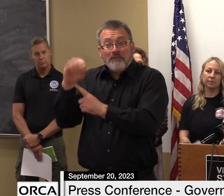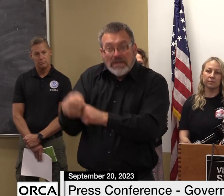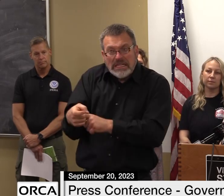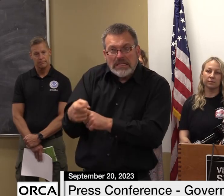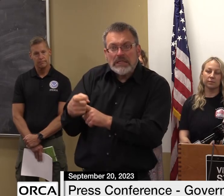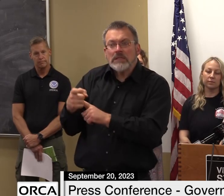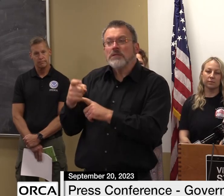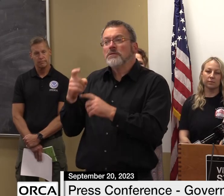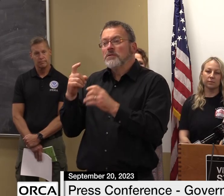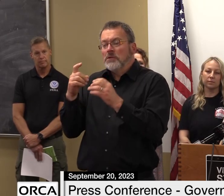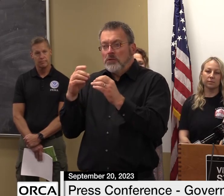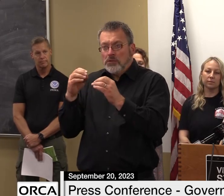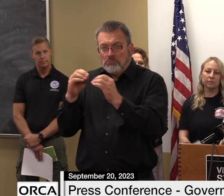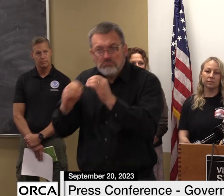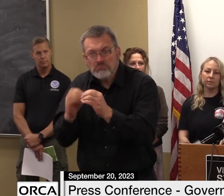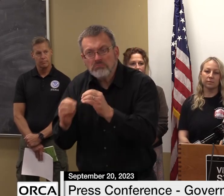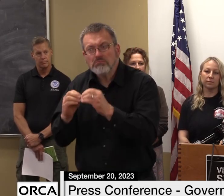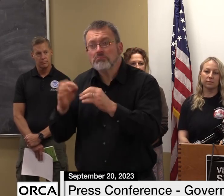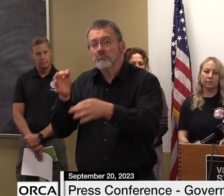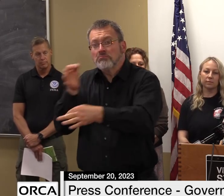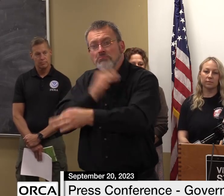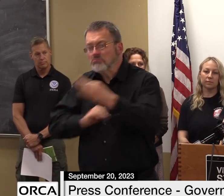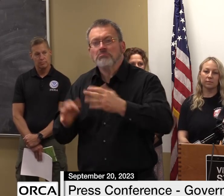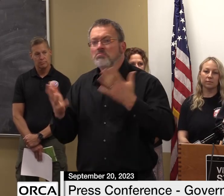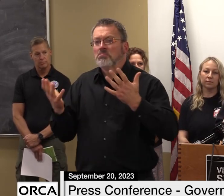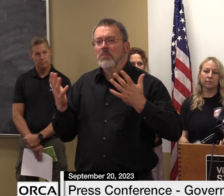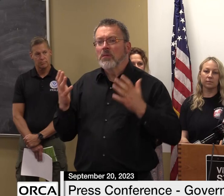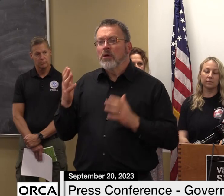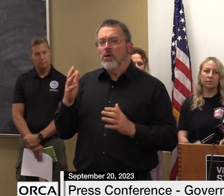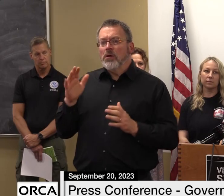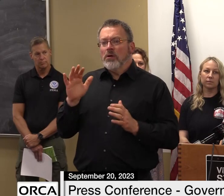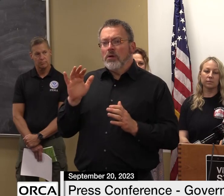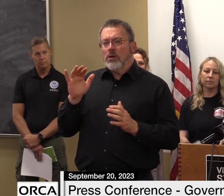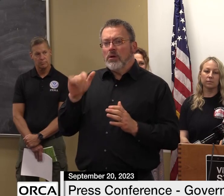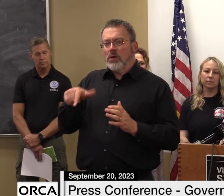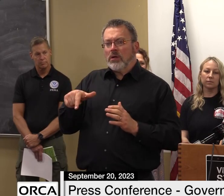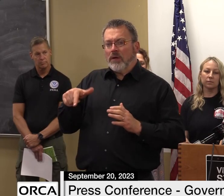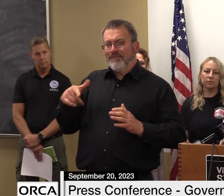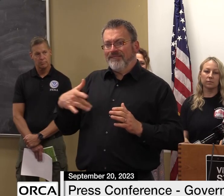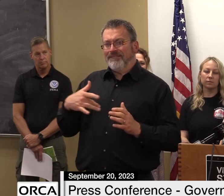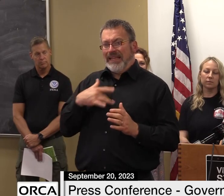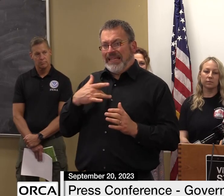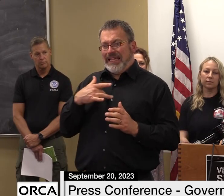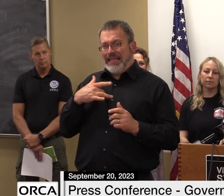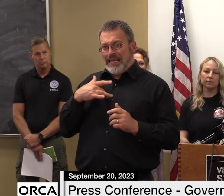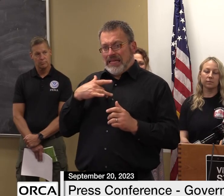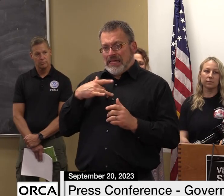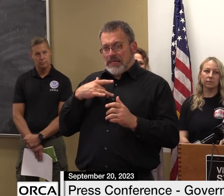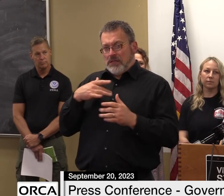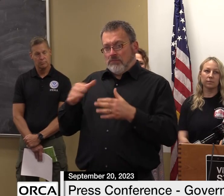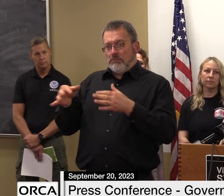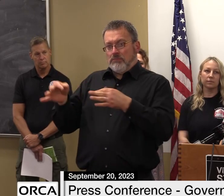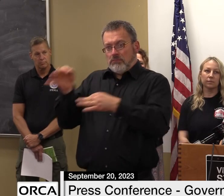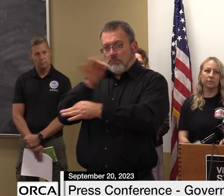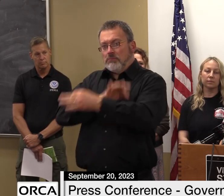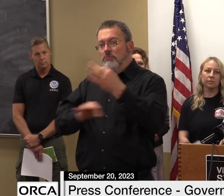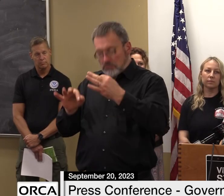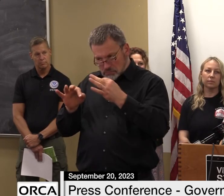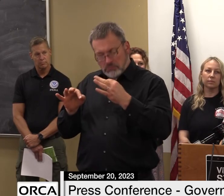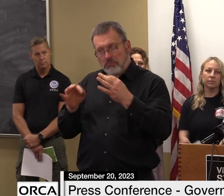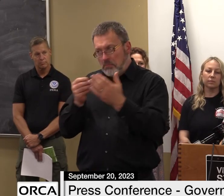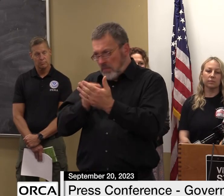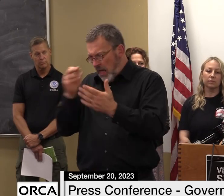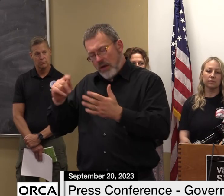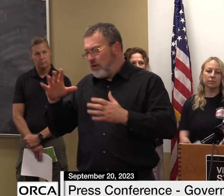winter, even if you are considering a buyout in the long term, please go ahead with those repairs. Don't